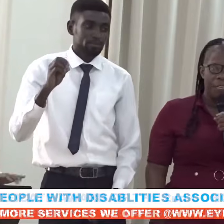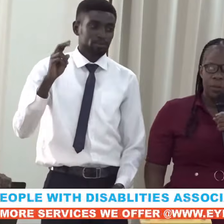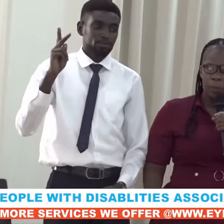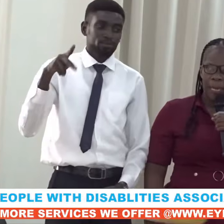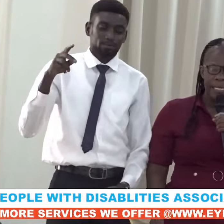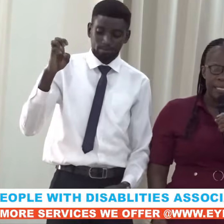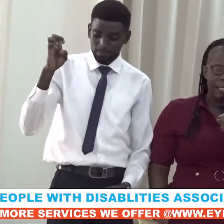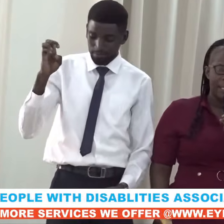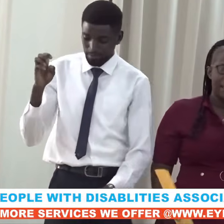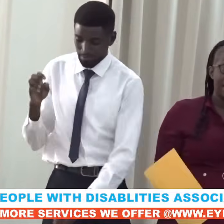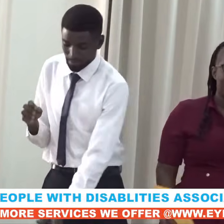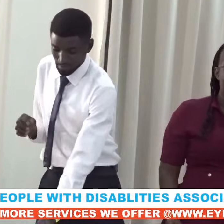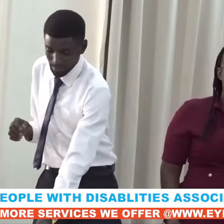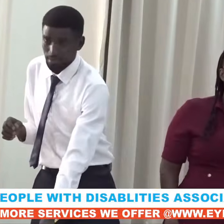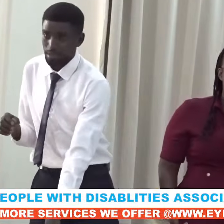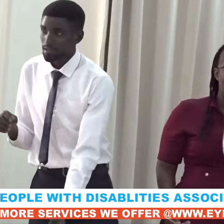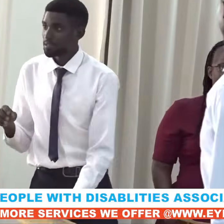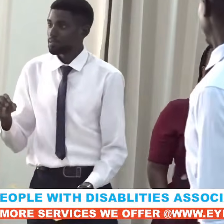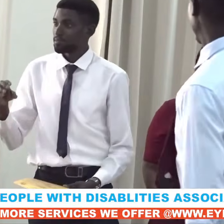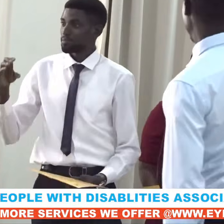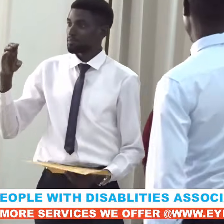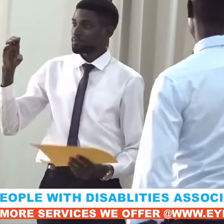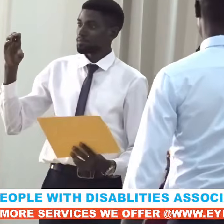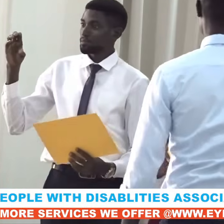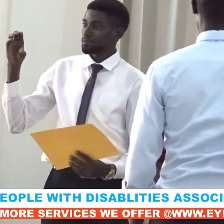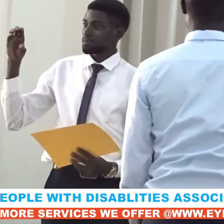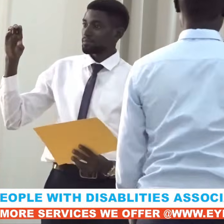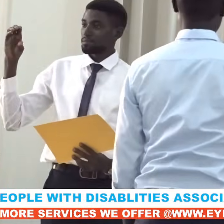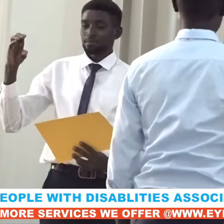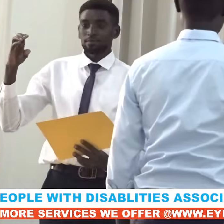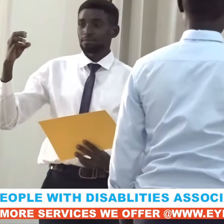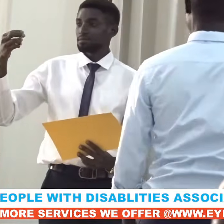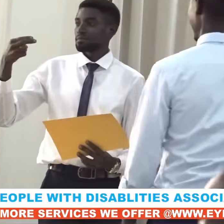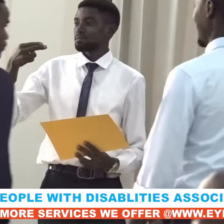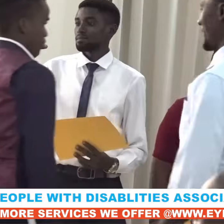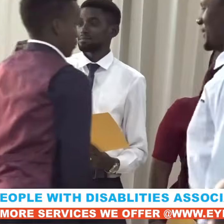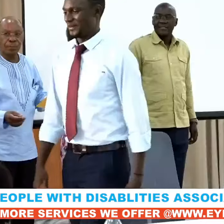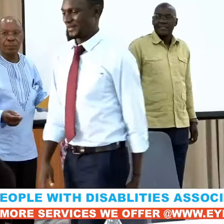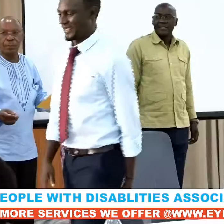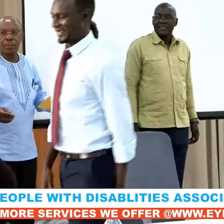David Opendi. We had to read.